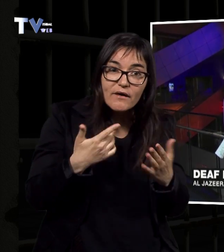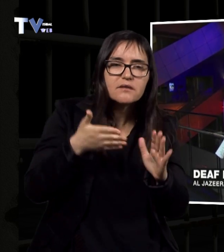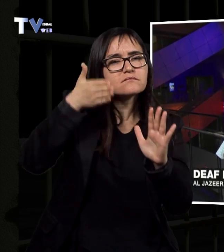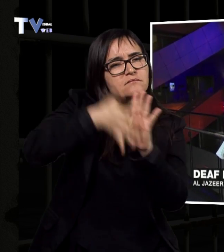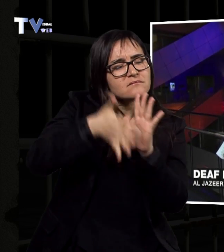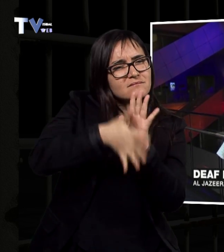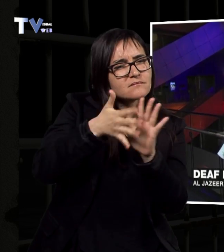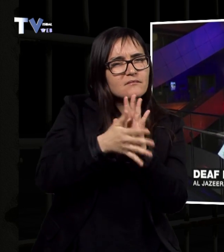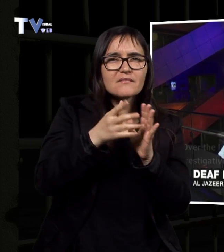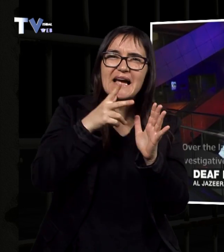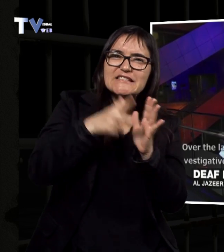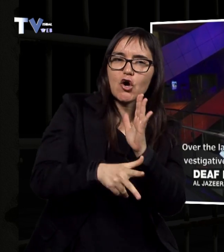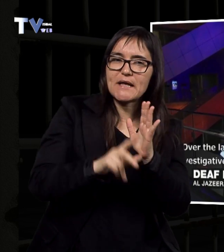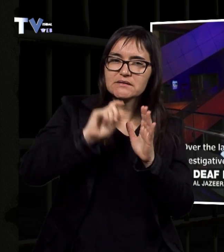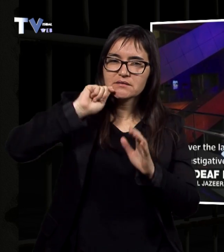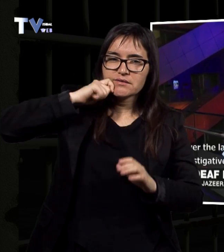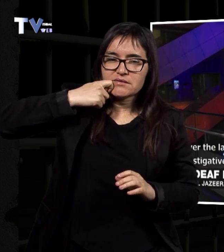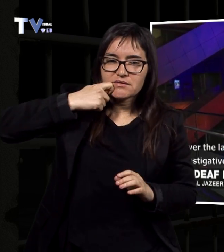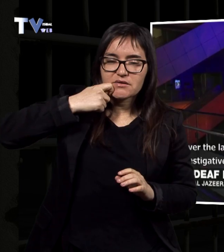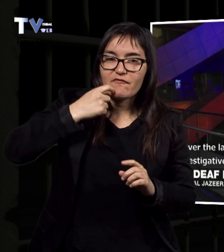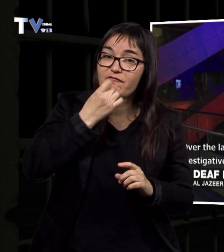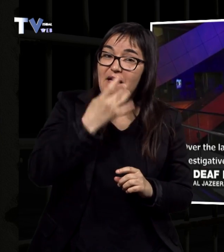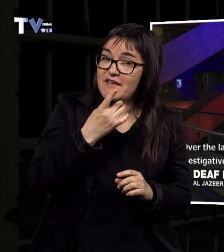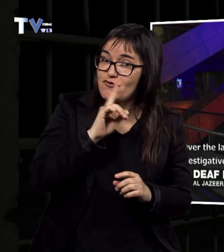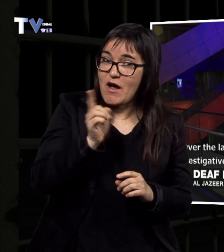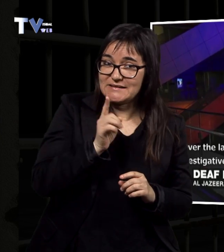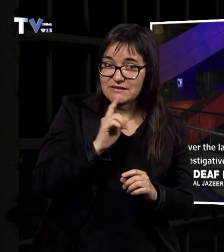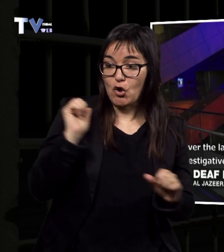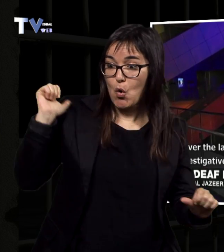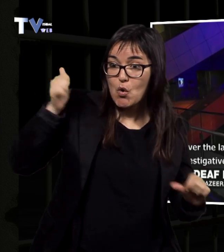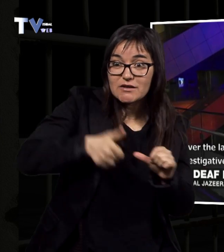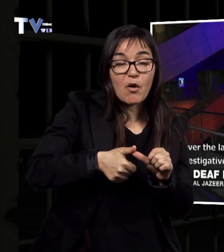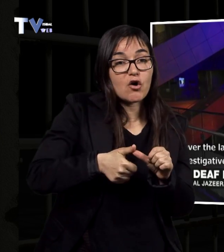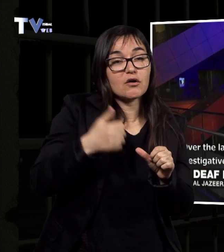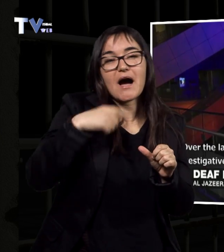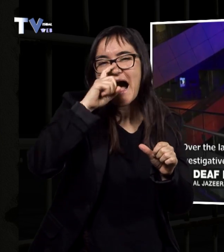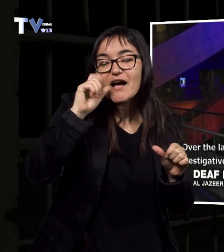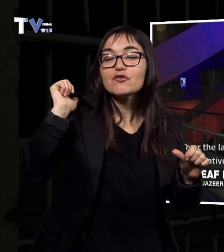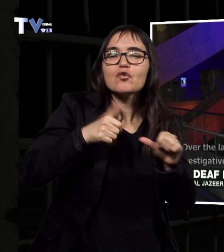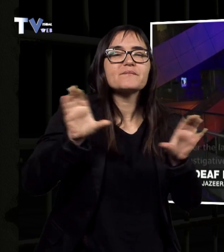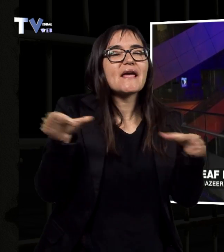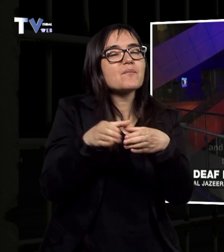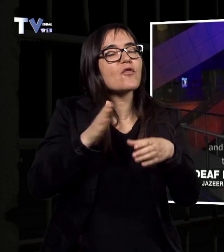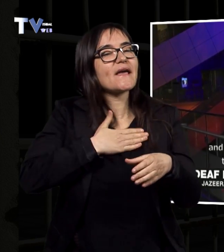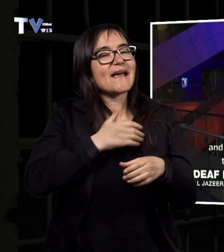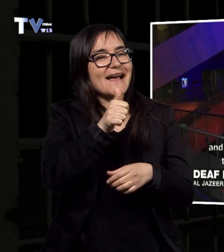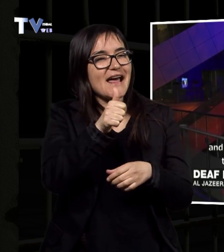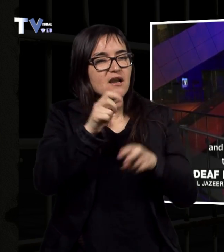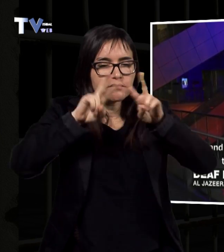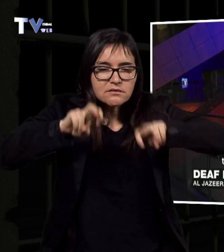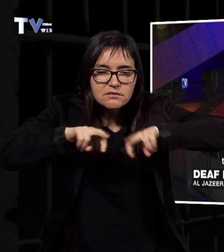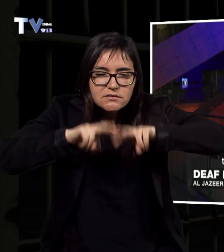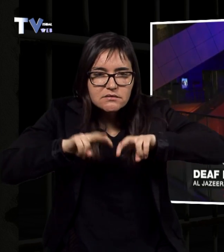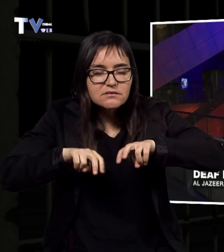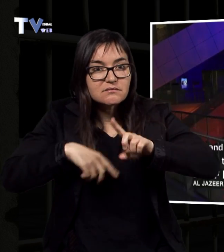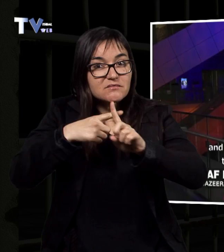prison can be difficult. Over the last few years, journalists from Al Jazeera's investigative unit have developed contacts behind bars